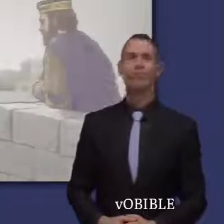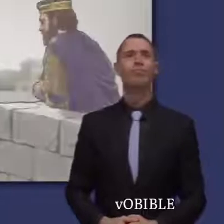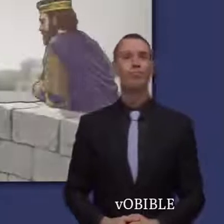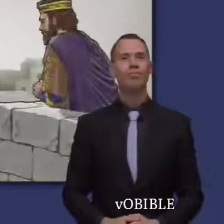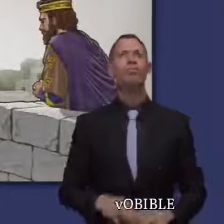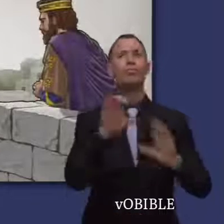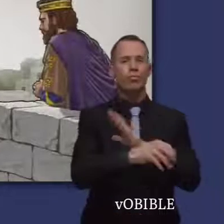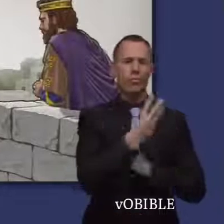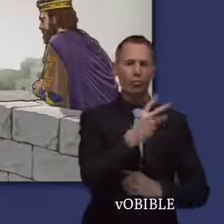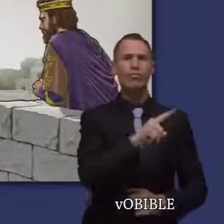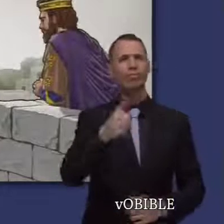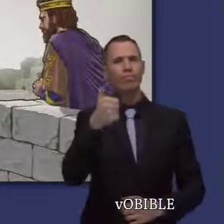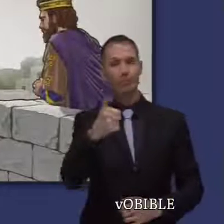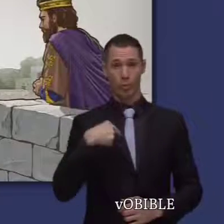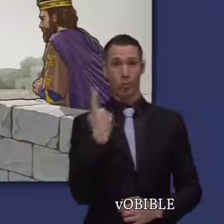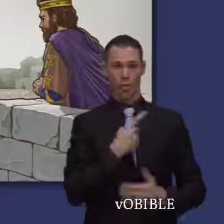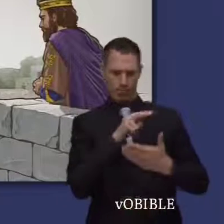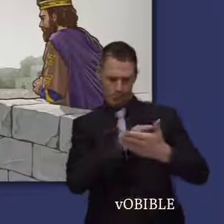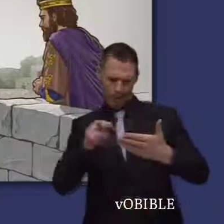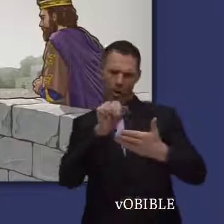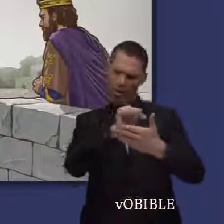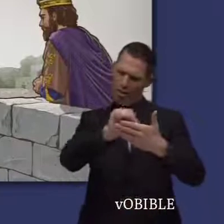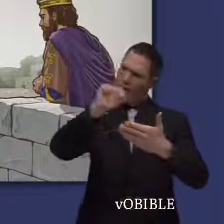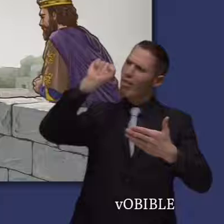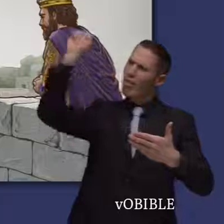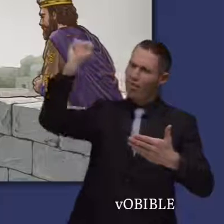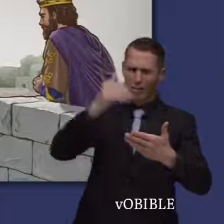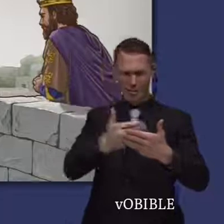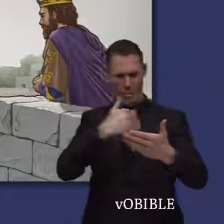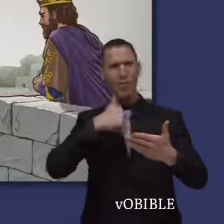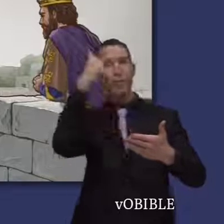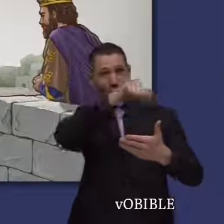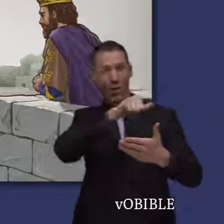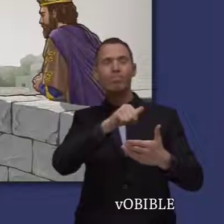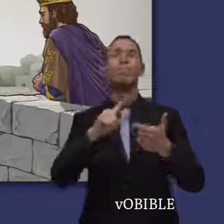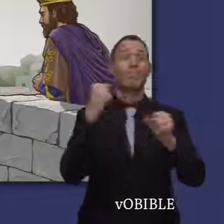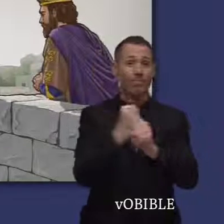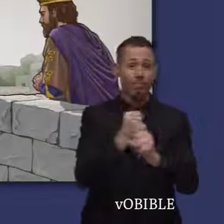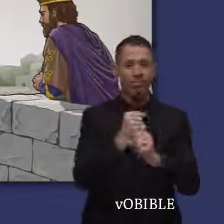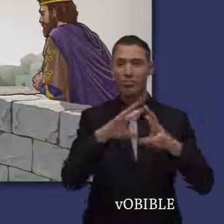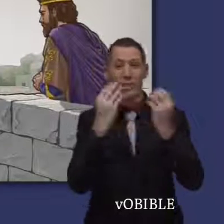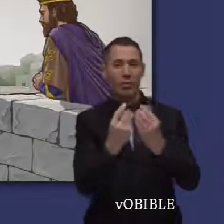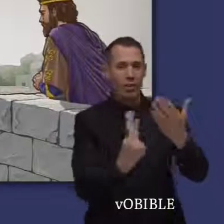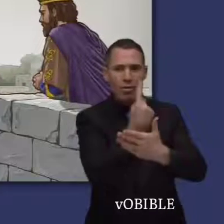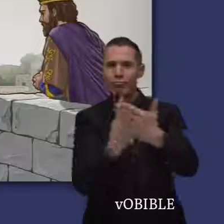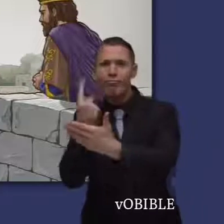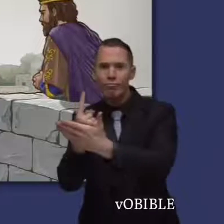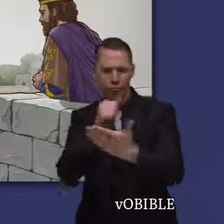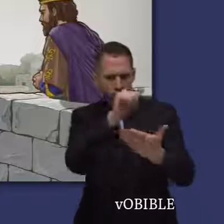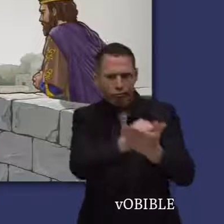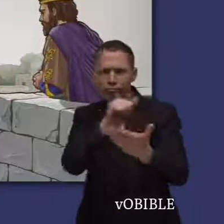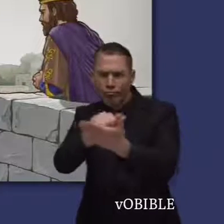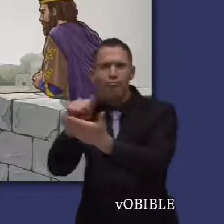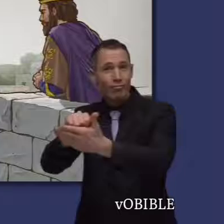Chapters 3 to 6 present observations by Solomon that help us cultivate godly wisdom. He shows that